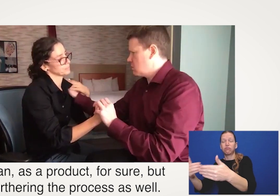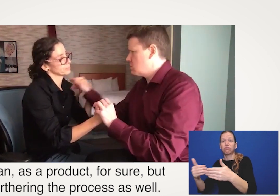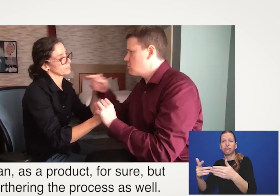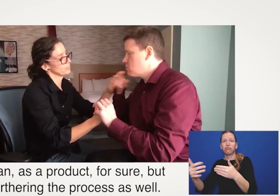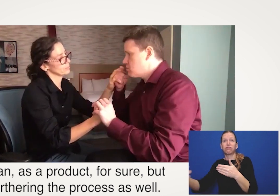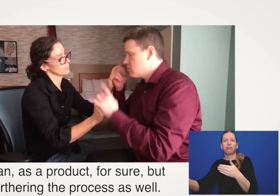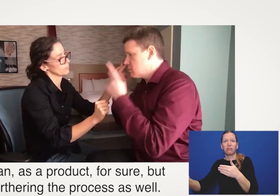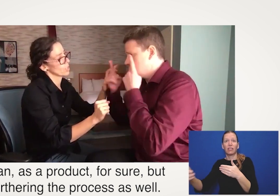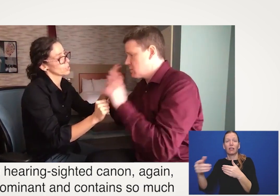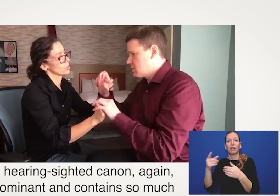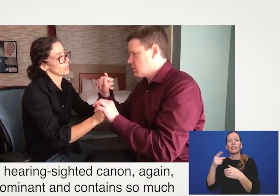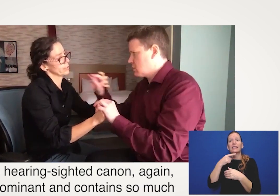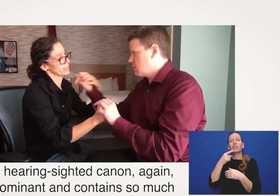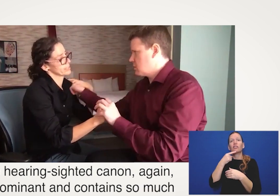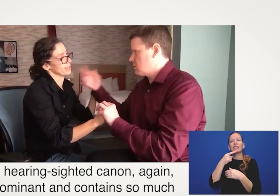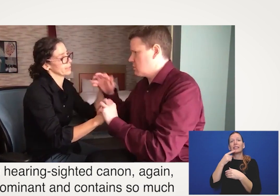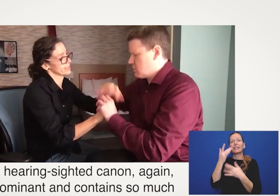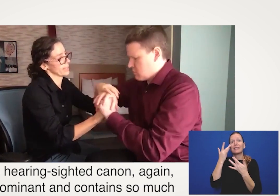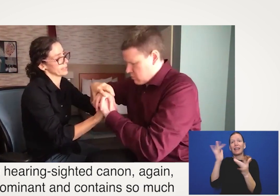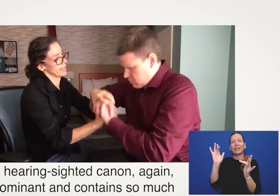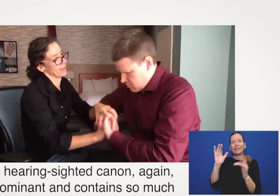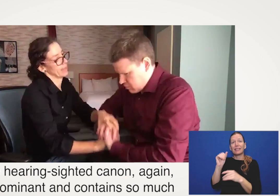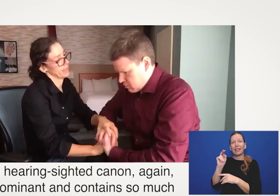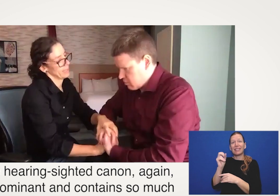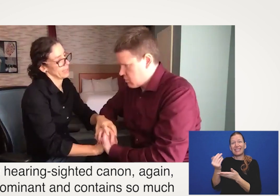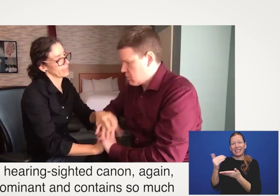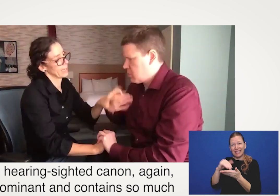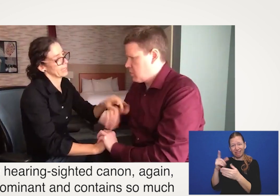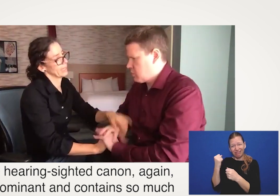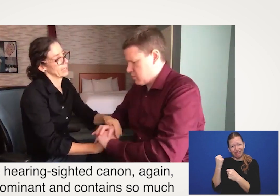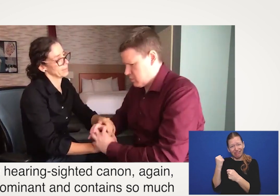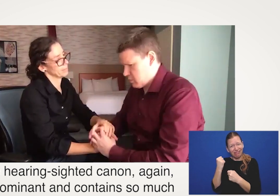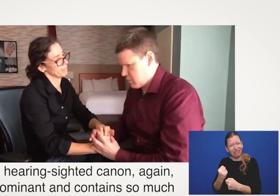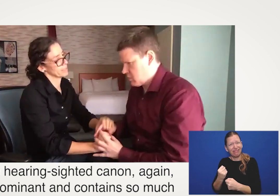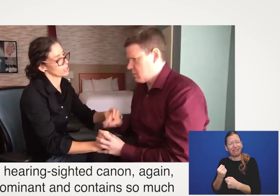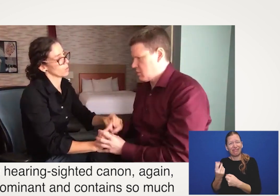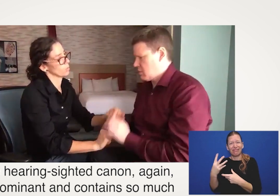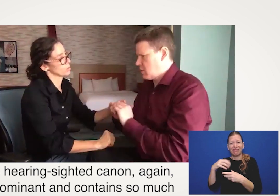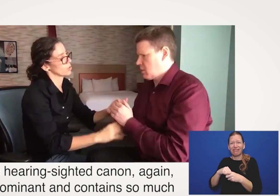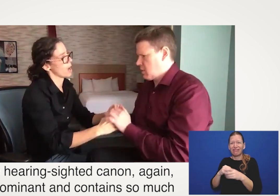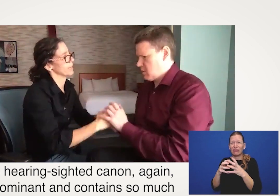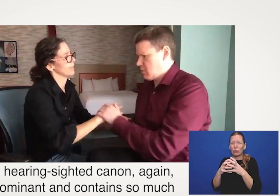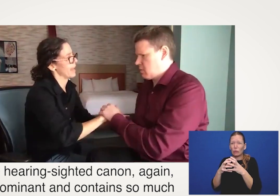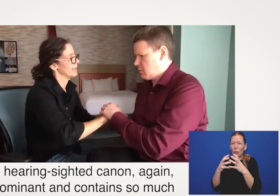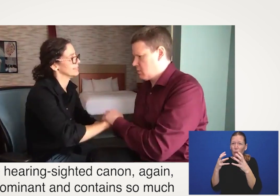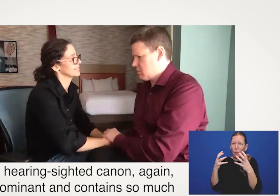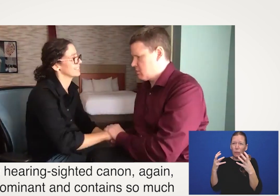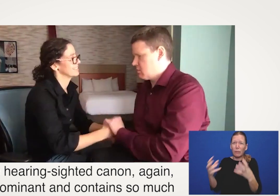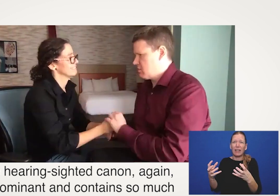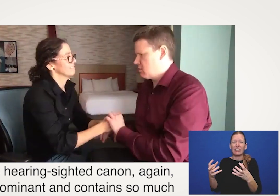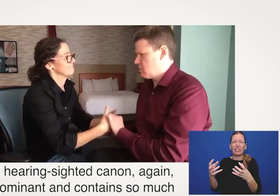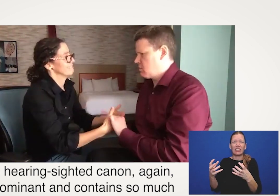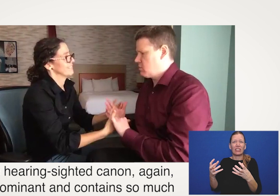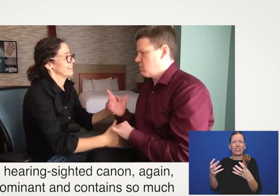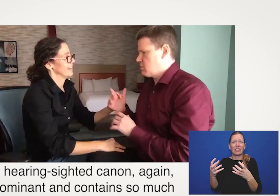well. So the hearing side of canon, again, is so dominant, and